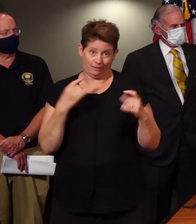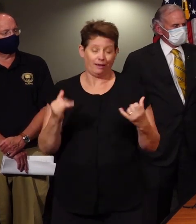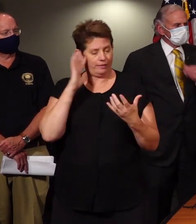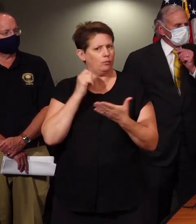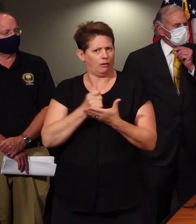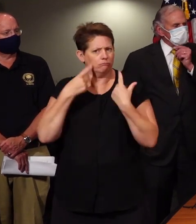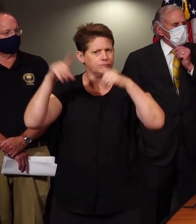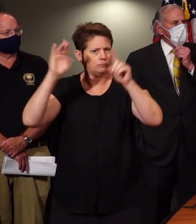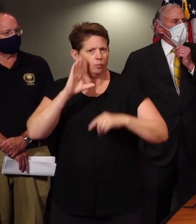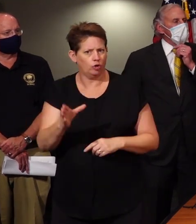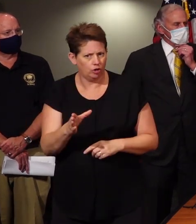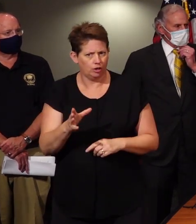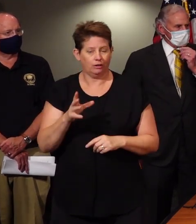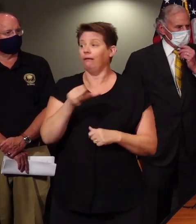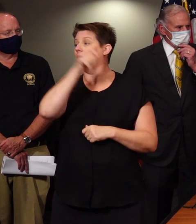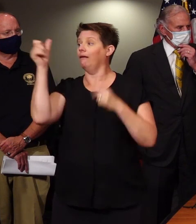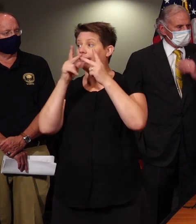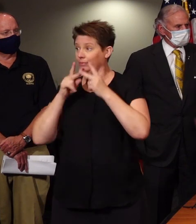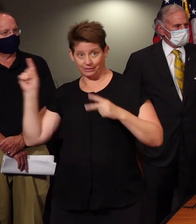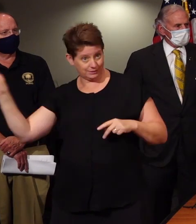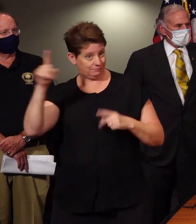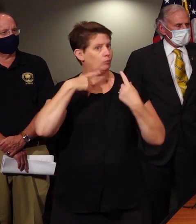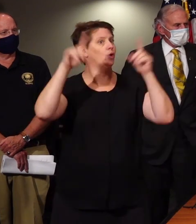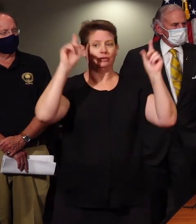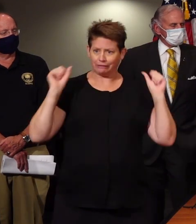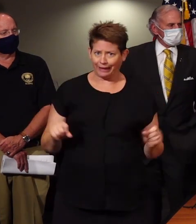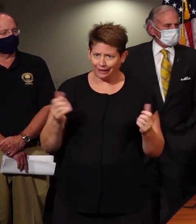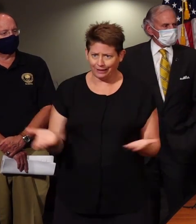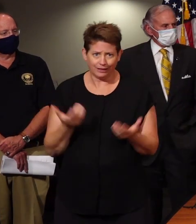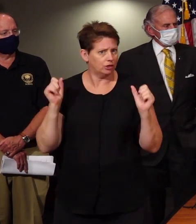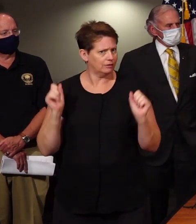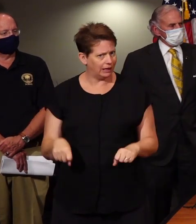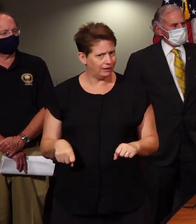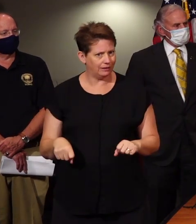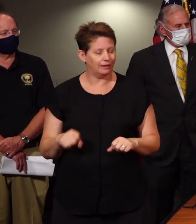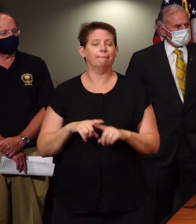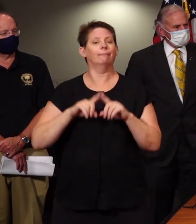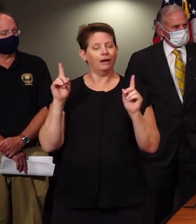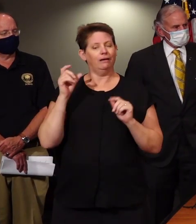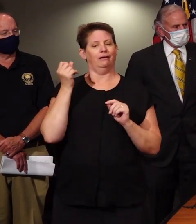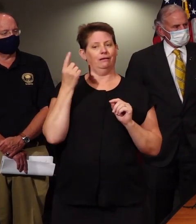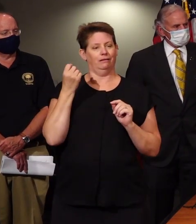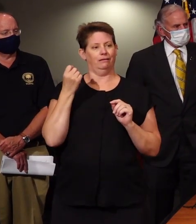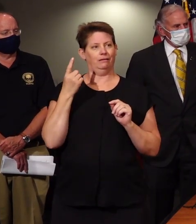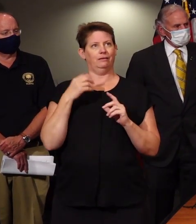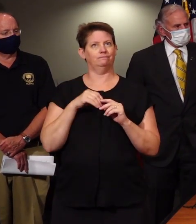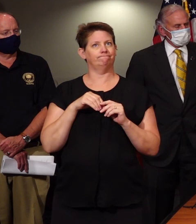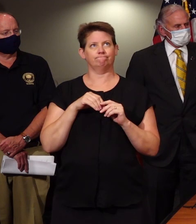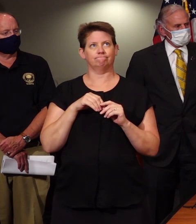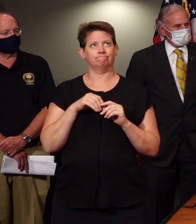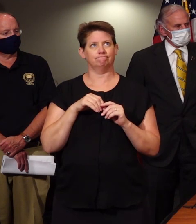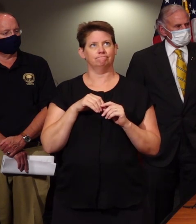work, and it has worked in other communities and it can work here, but we really have